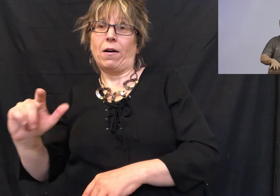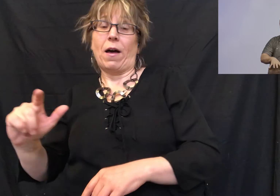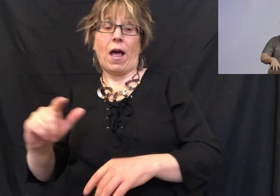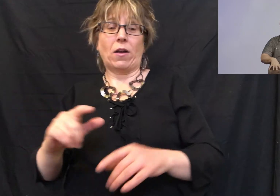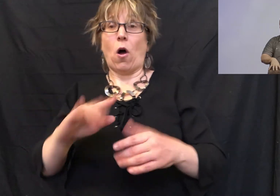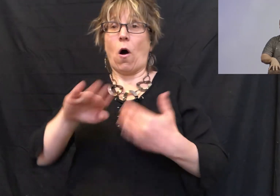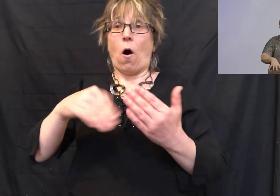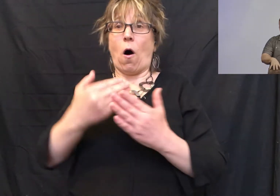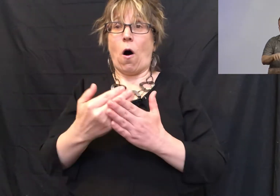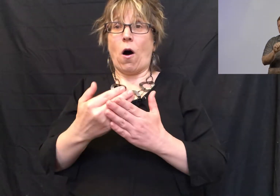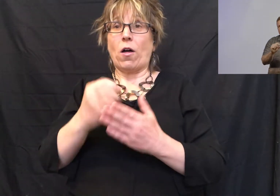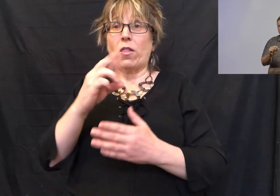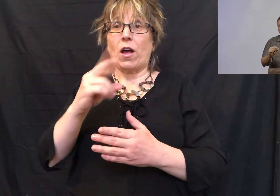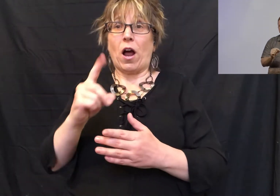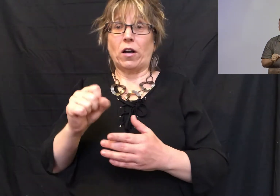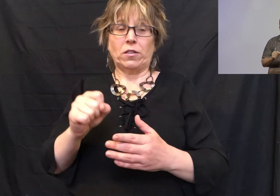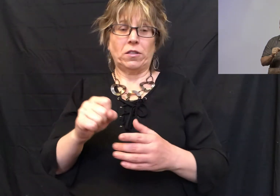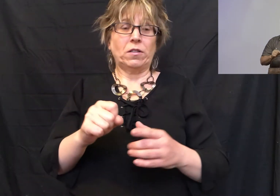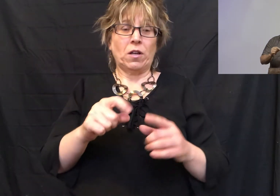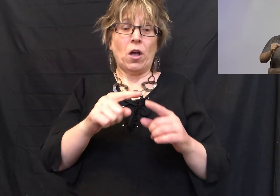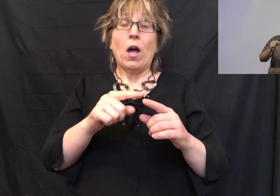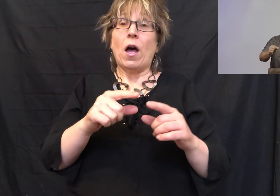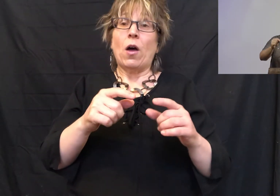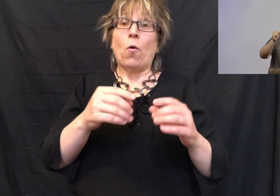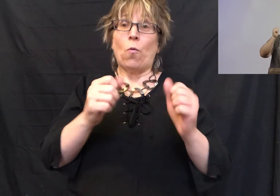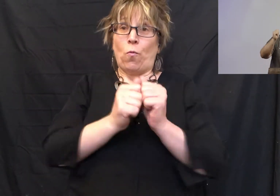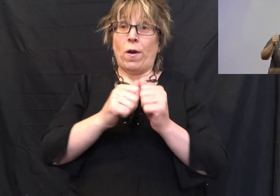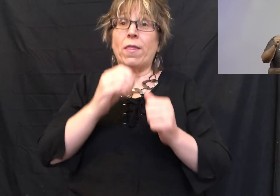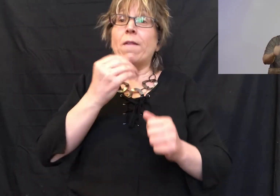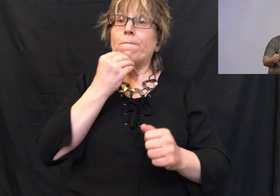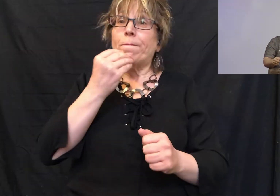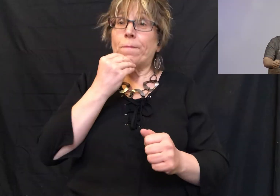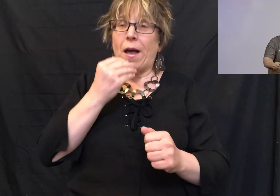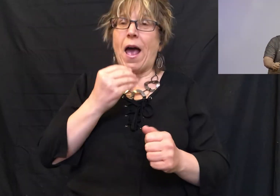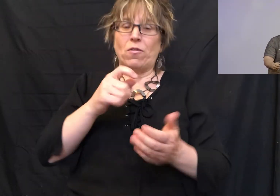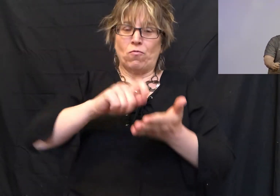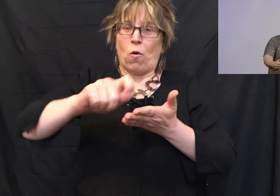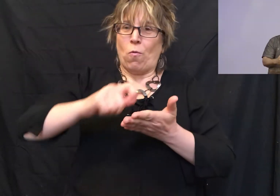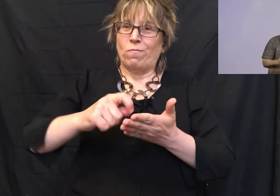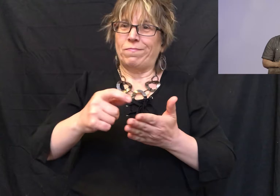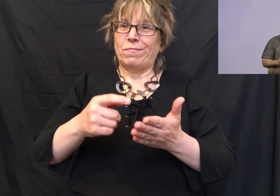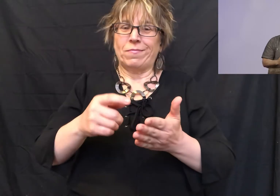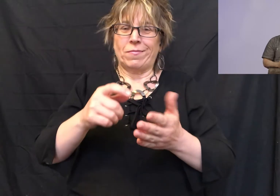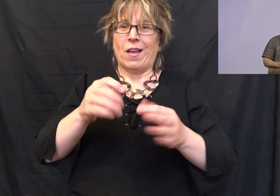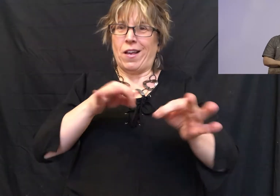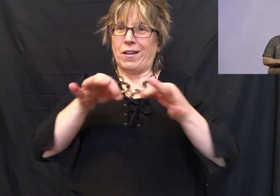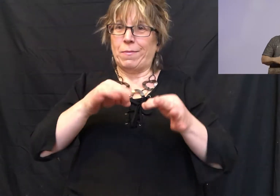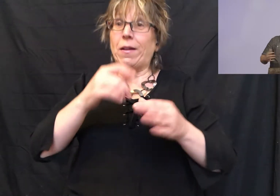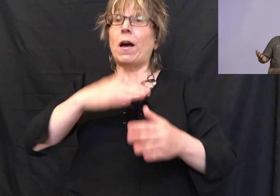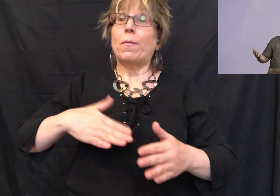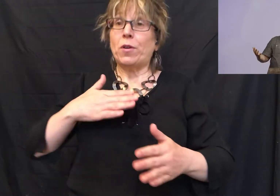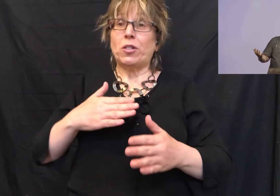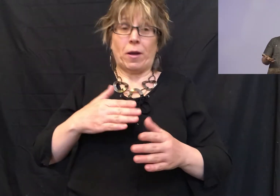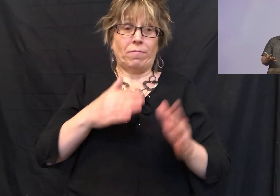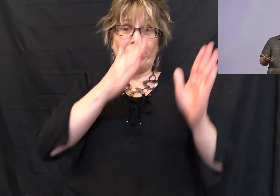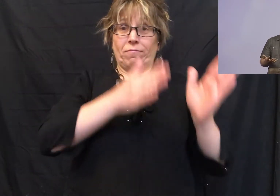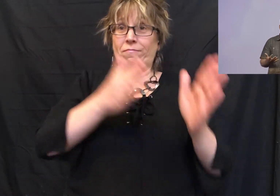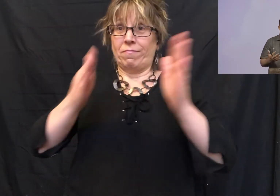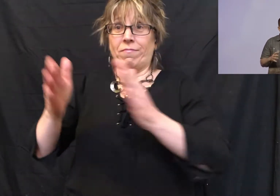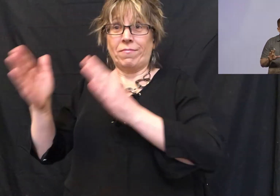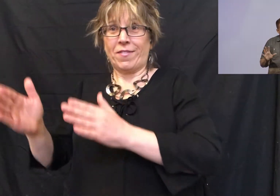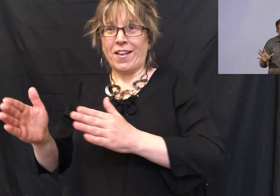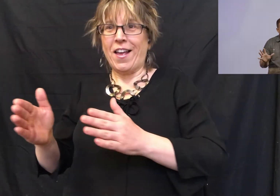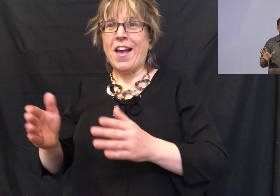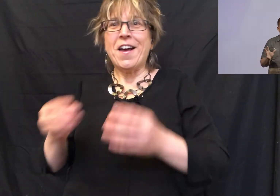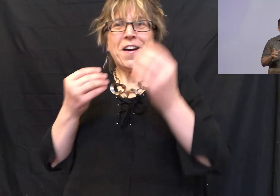all of our meals. And on that note card, she wrote what she appreciated about us. It was so good. I mean, I would love to share it with you,